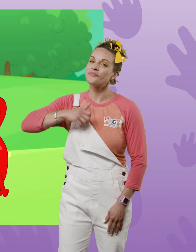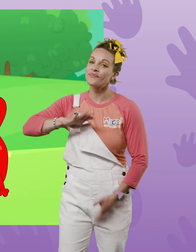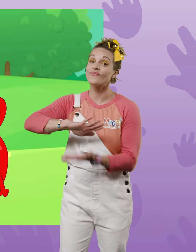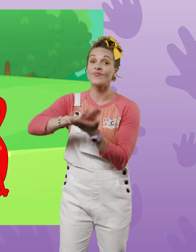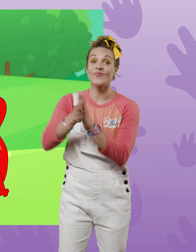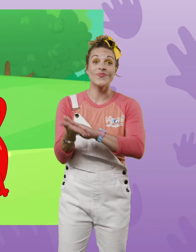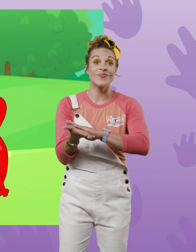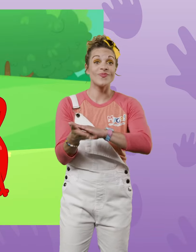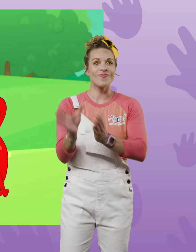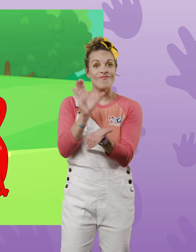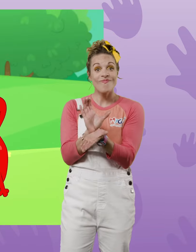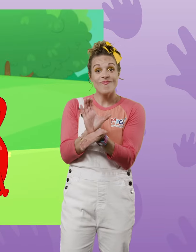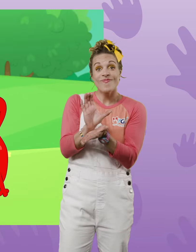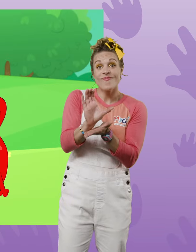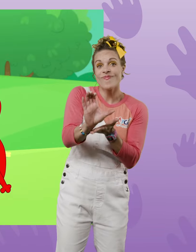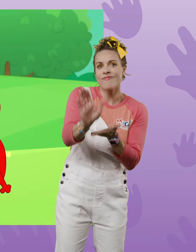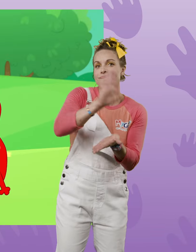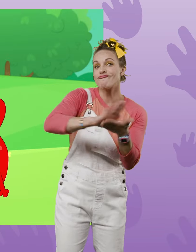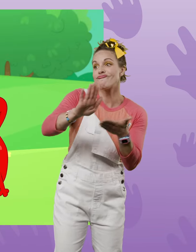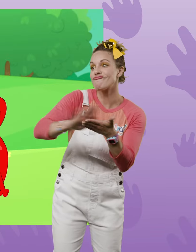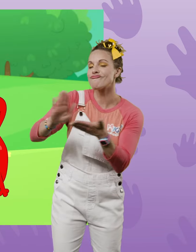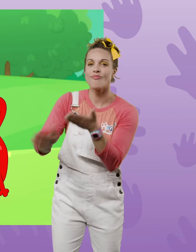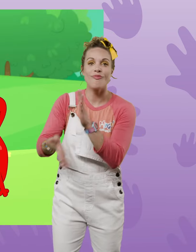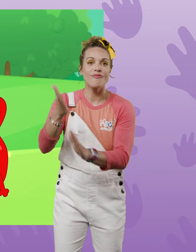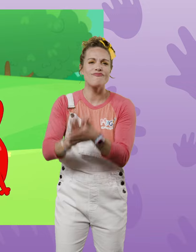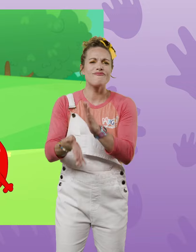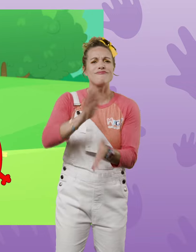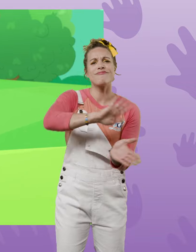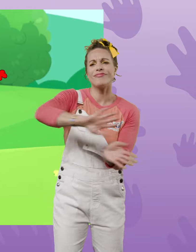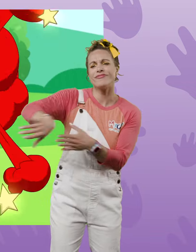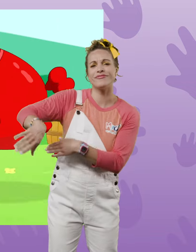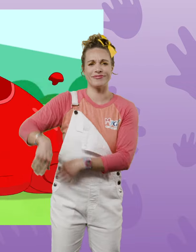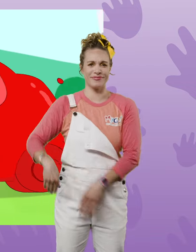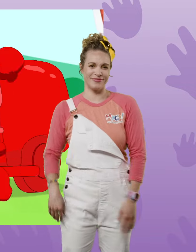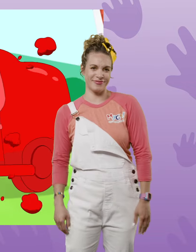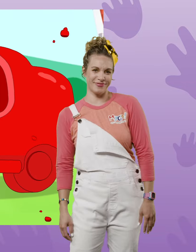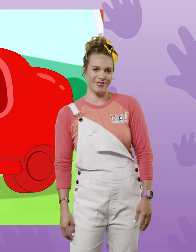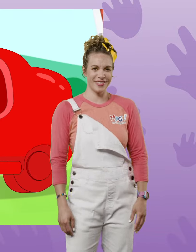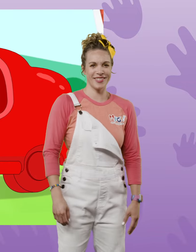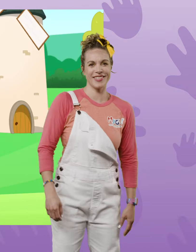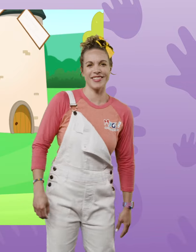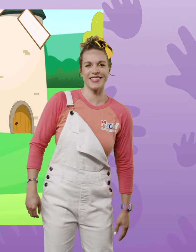Morphle, morph into a road sweeper to clear away the flour.